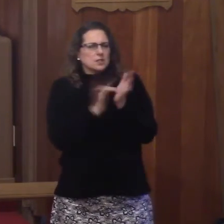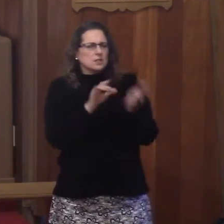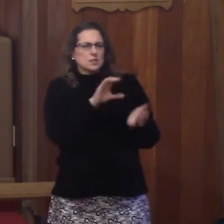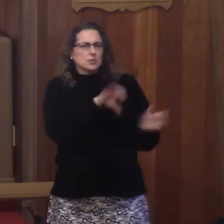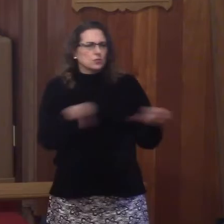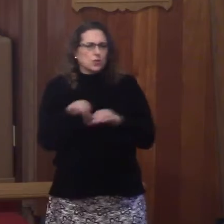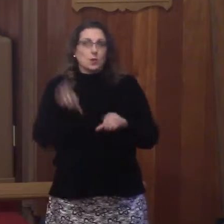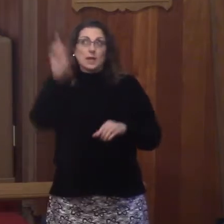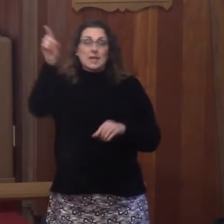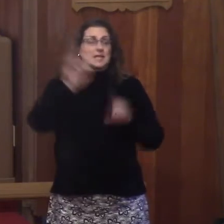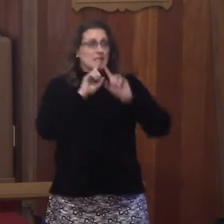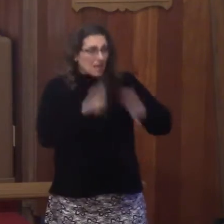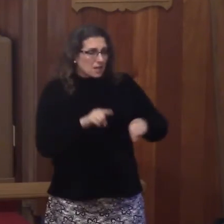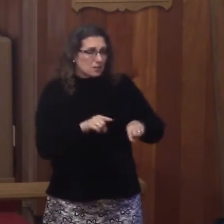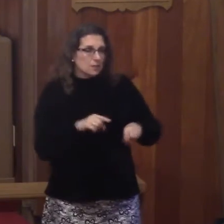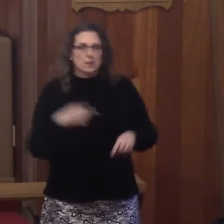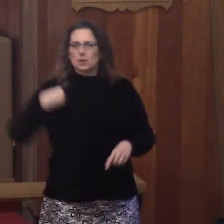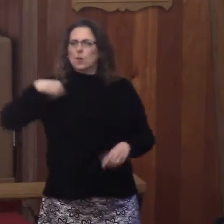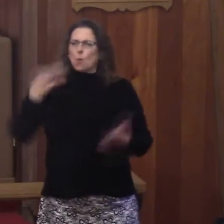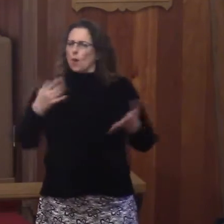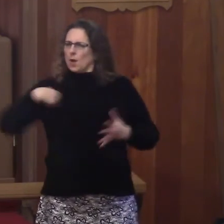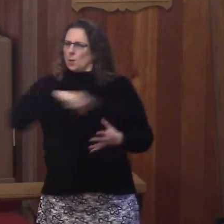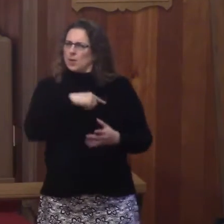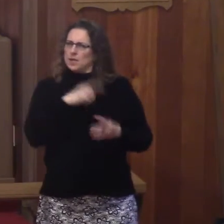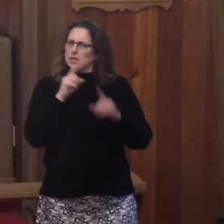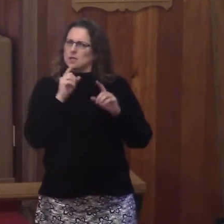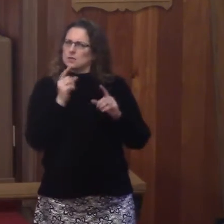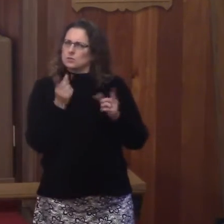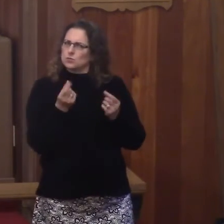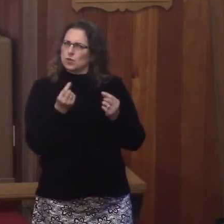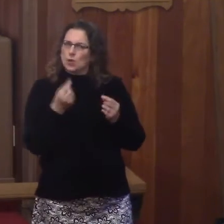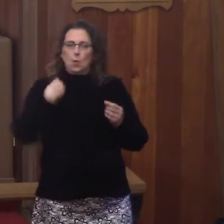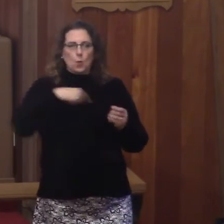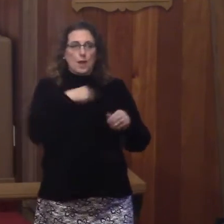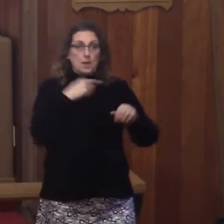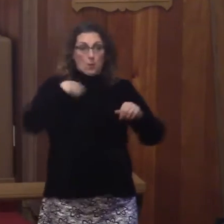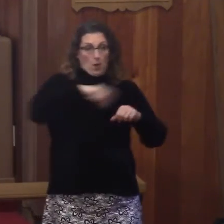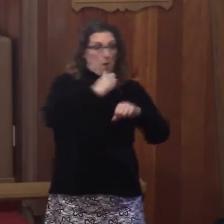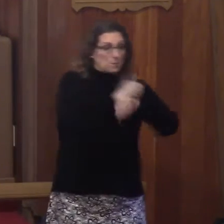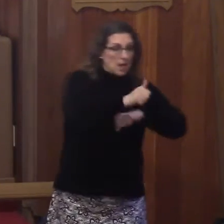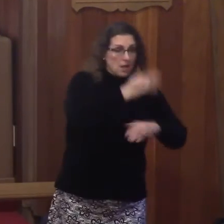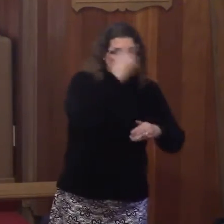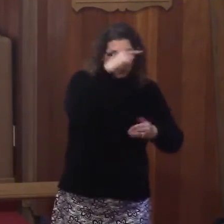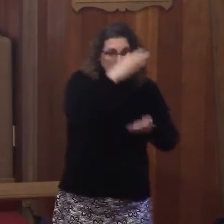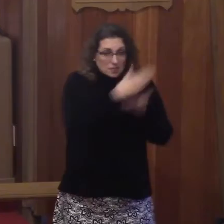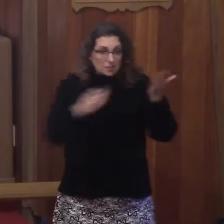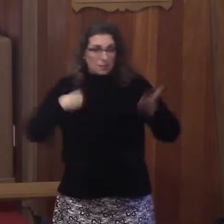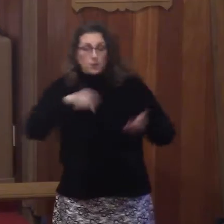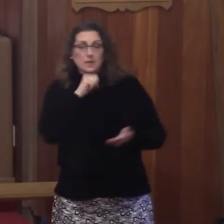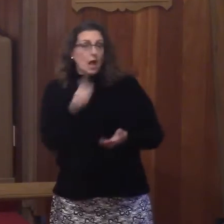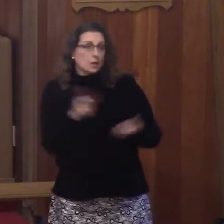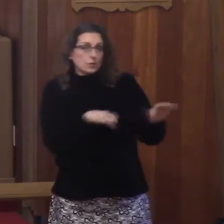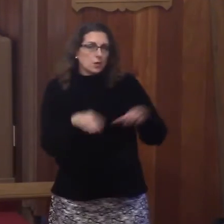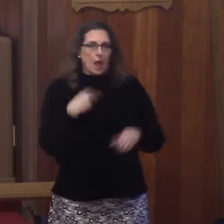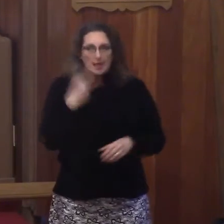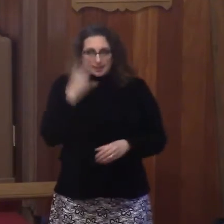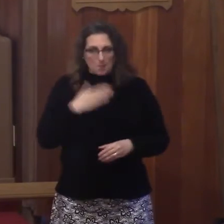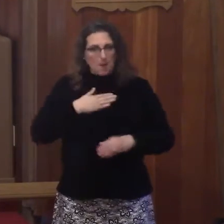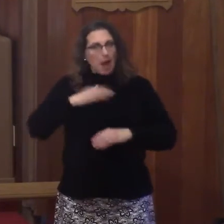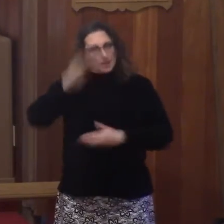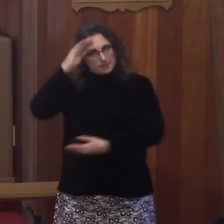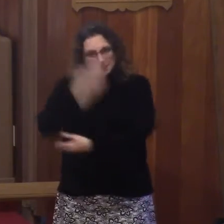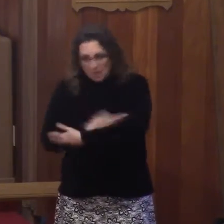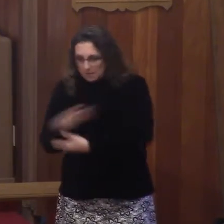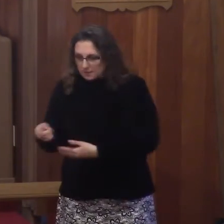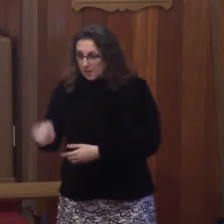What was his response? I mean, what do you and I do when we're blamed for something we didn't do? I see this all the time with my sons, right? If